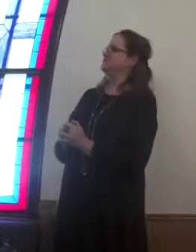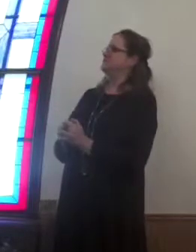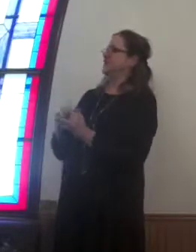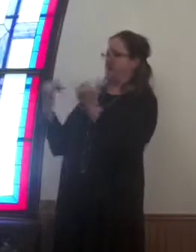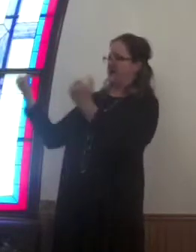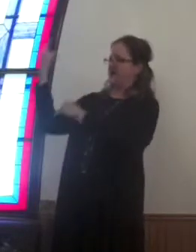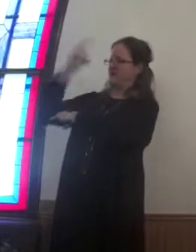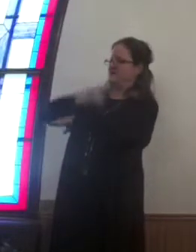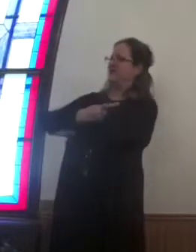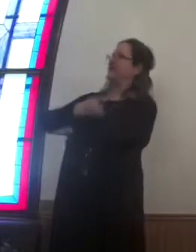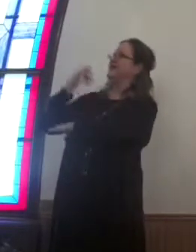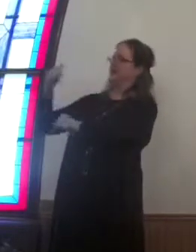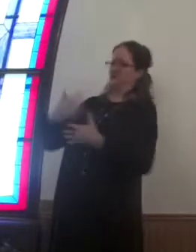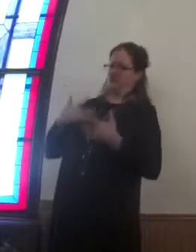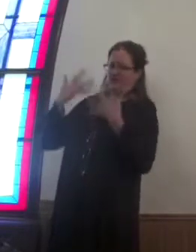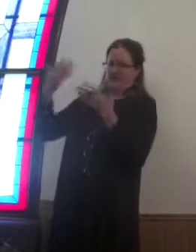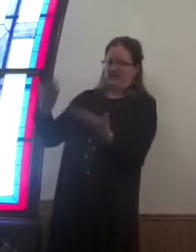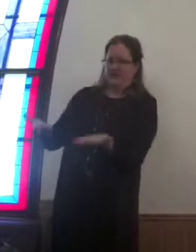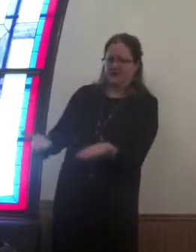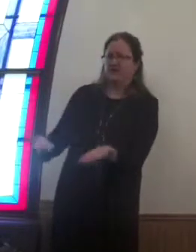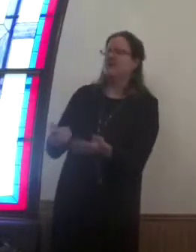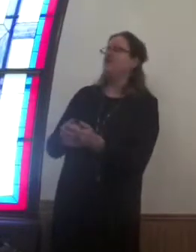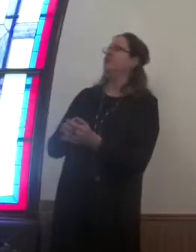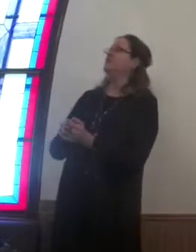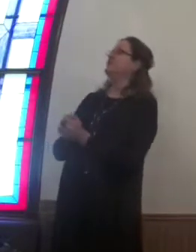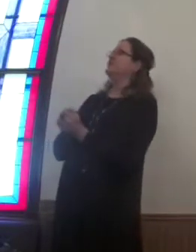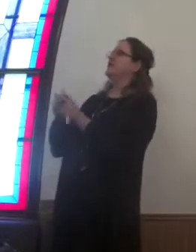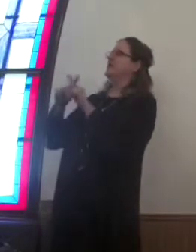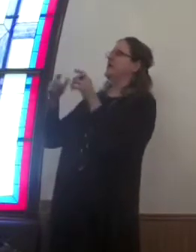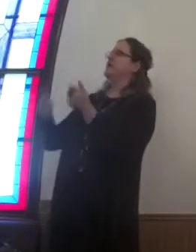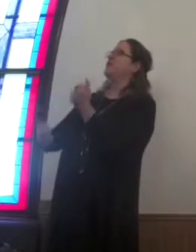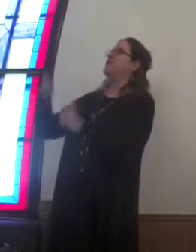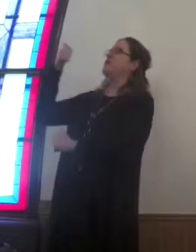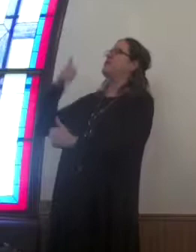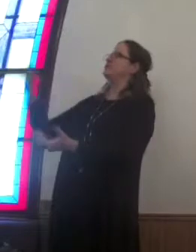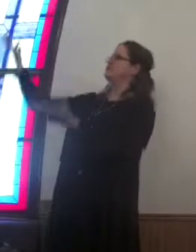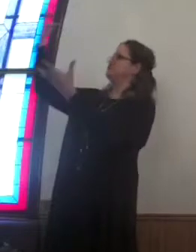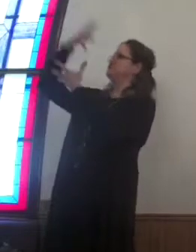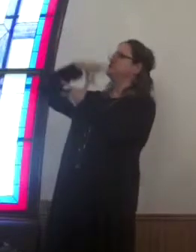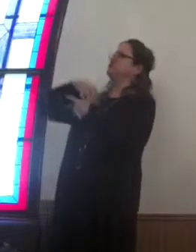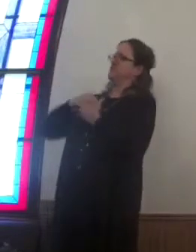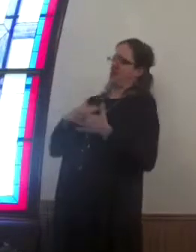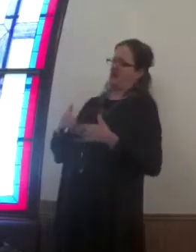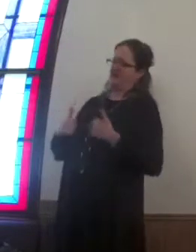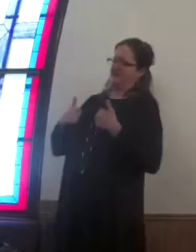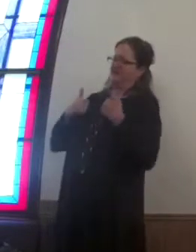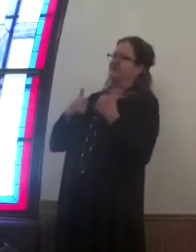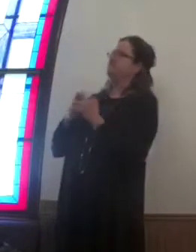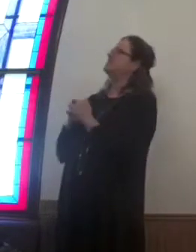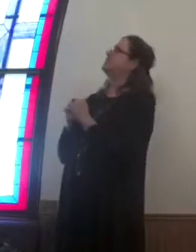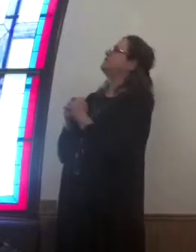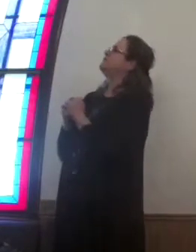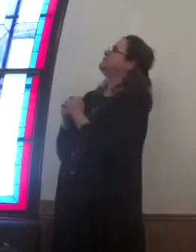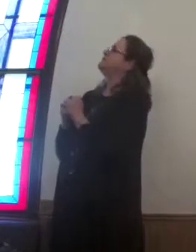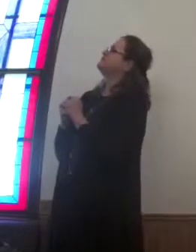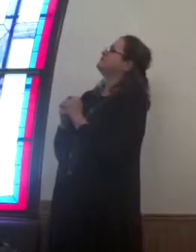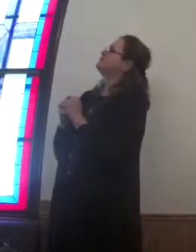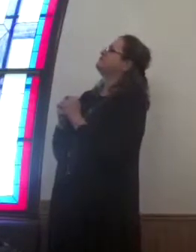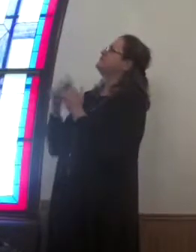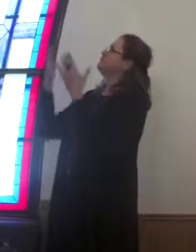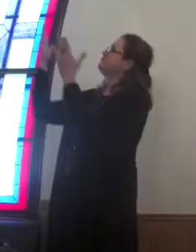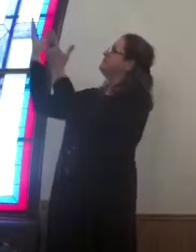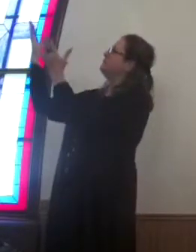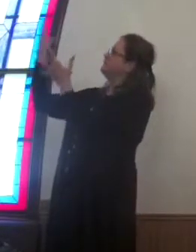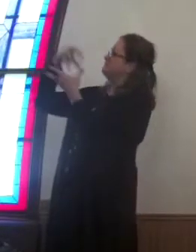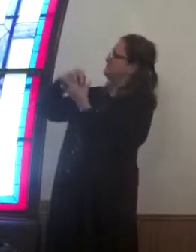much was revealed at the tomb, but much more that is revealed in our own lives. Be with each of us as we